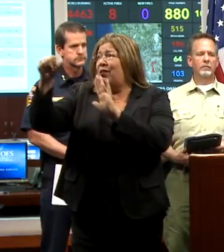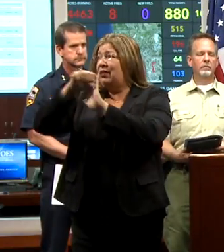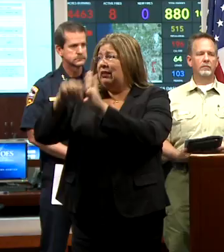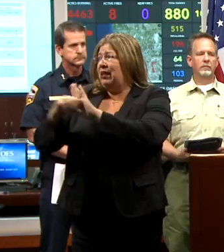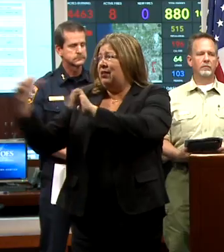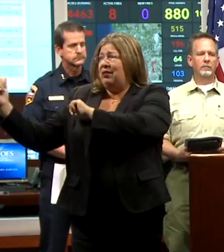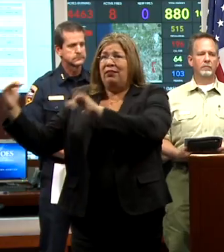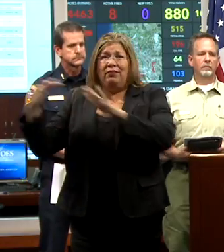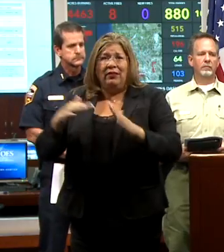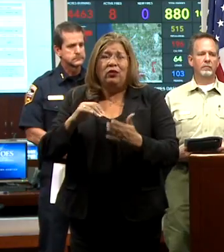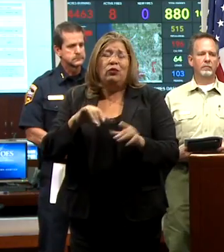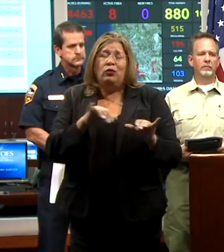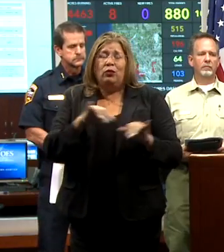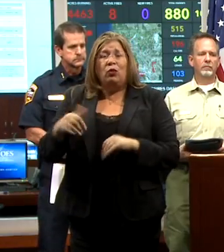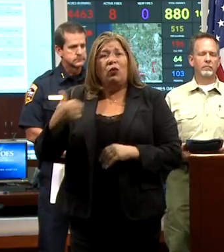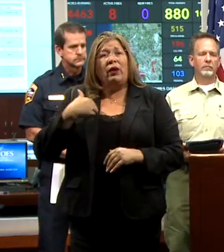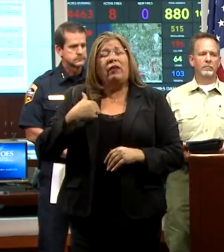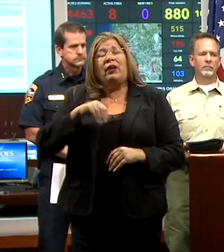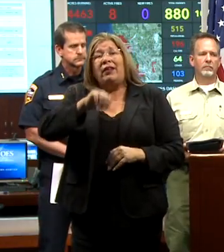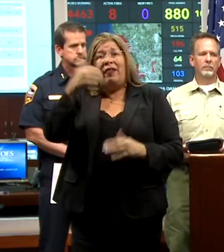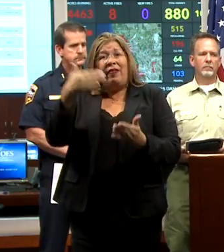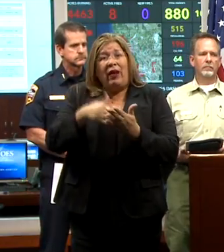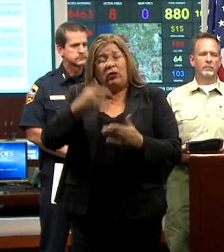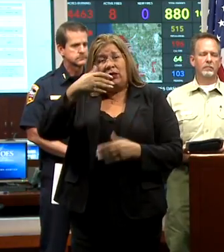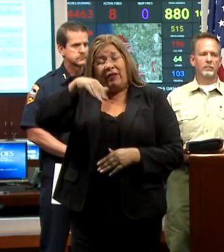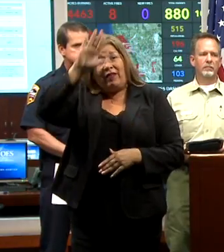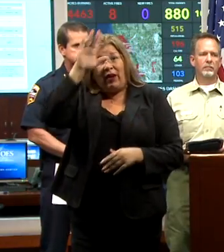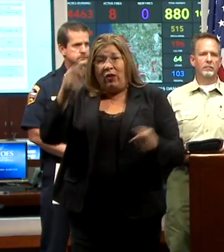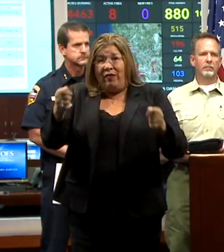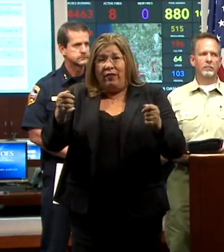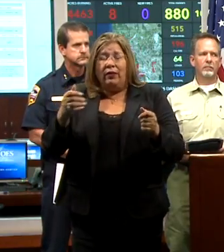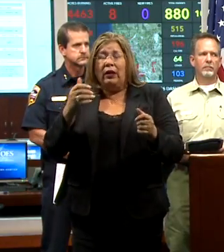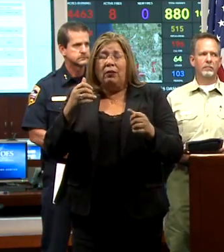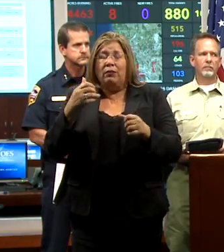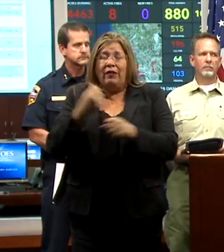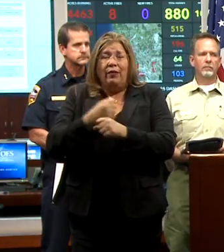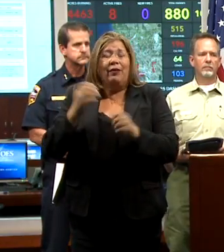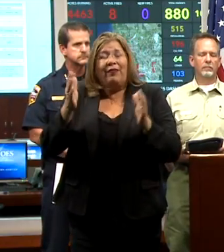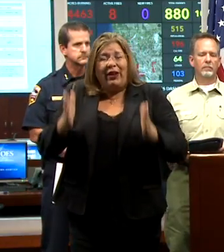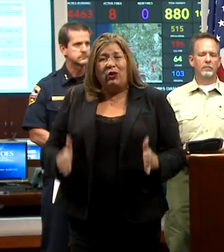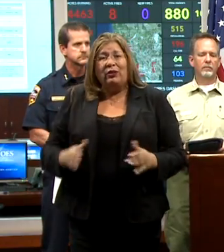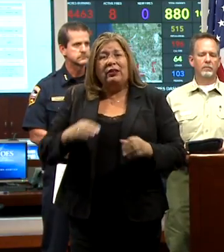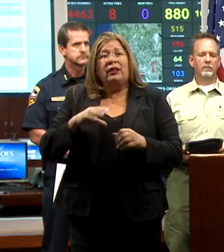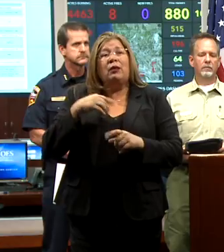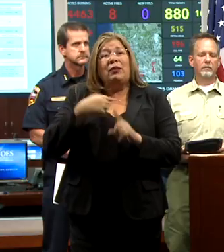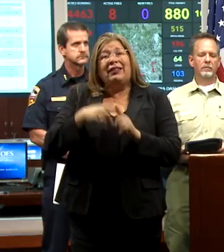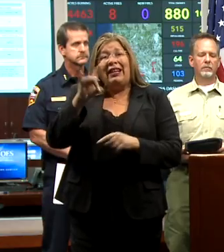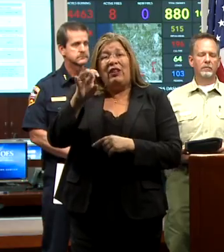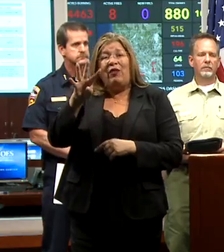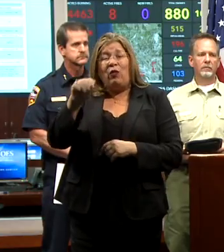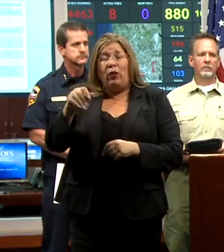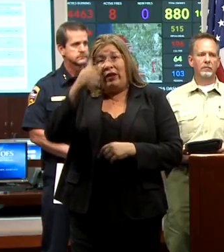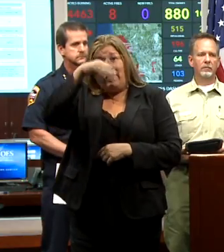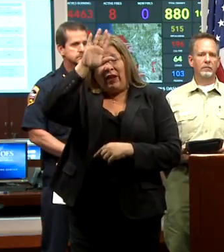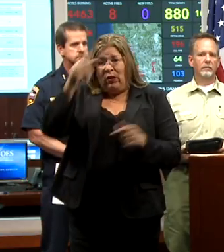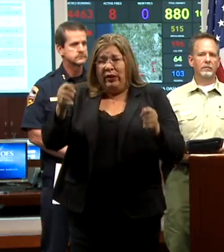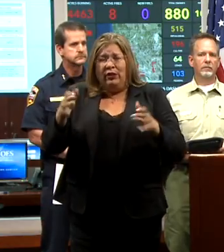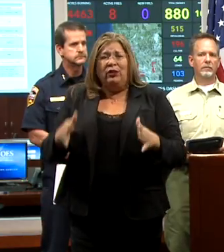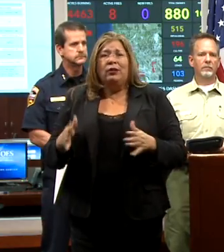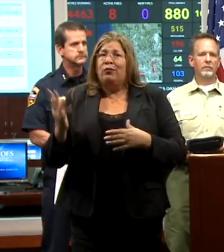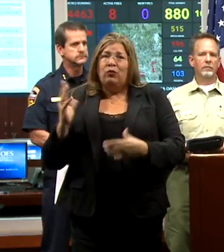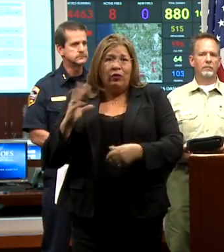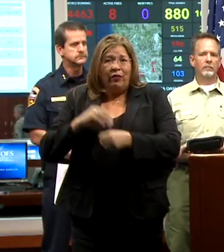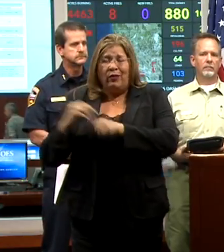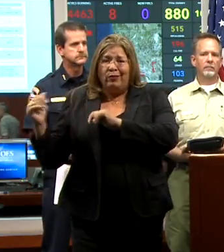officers and more than 10,000 firefighters, to include 880 fire engines from across California, are taking part, as well as